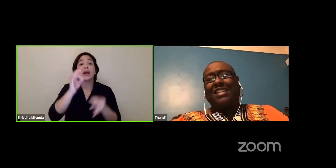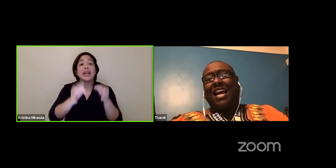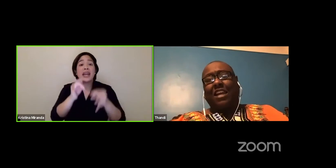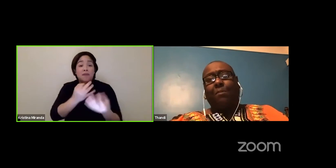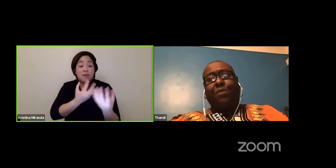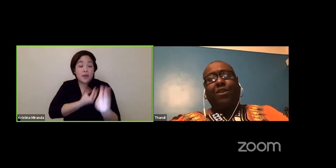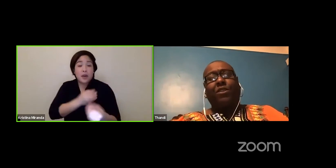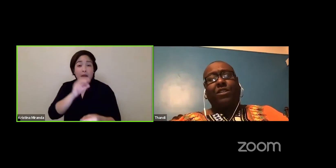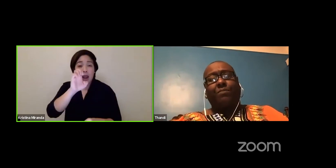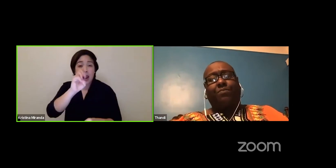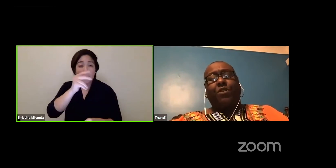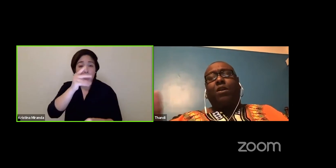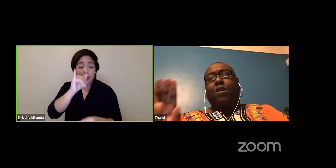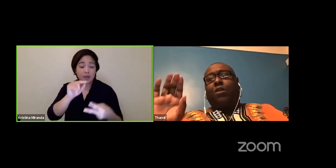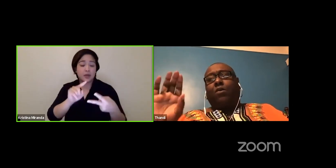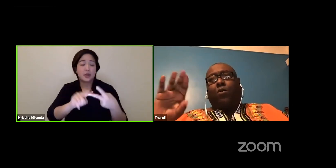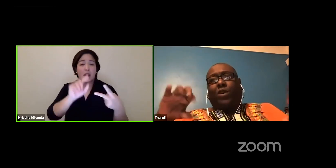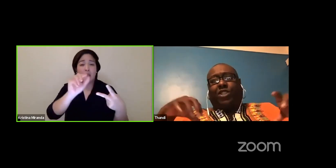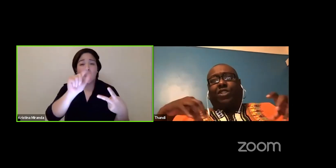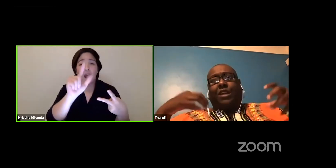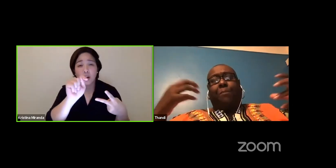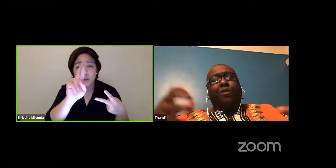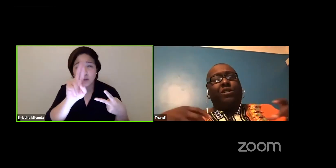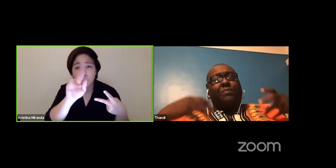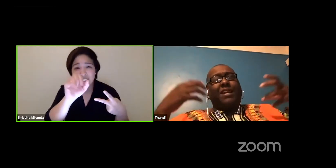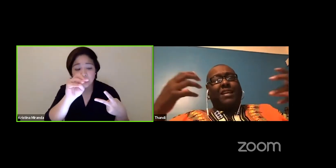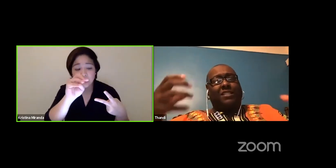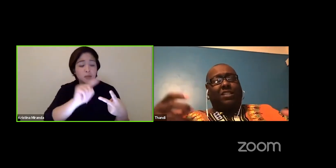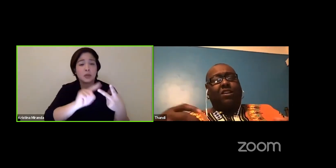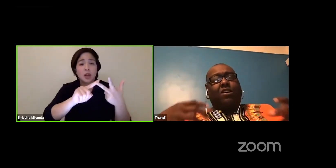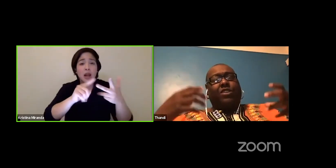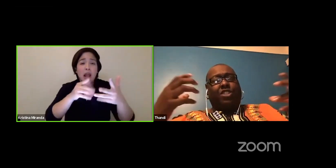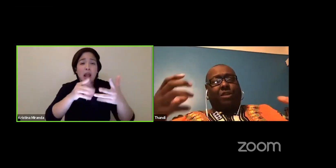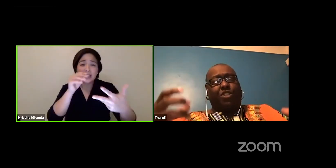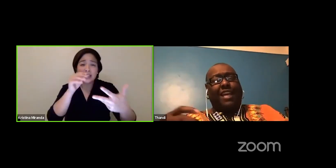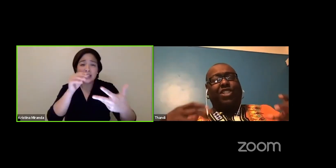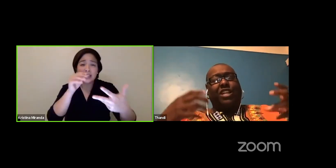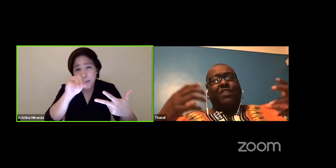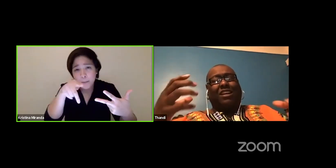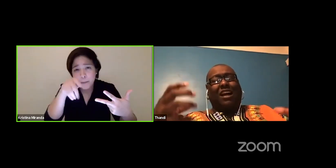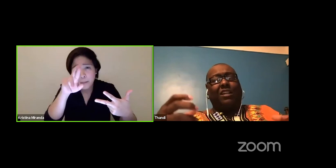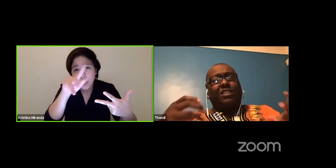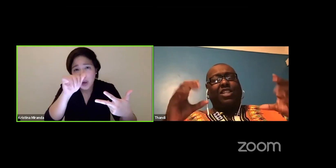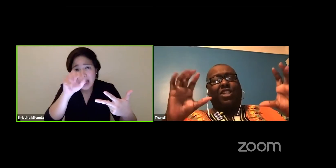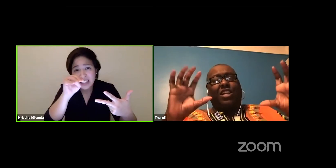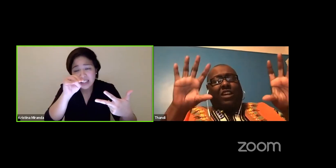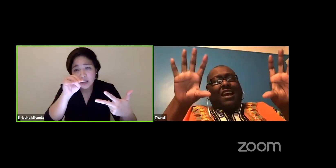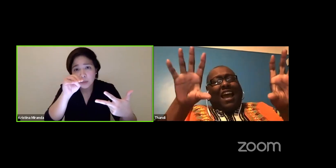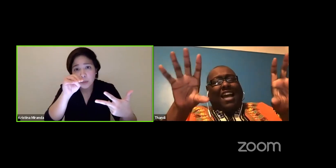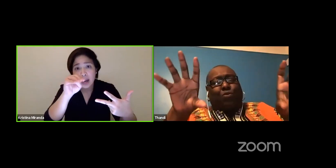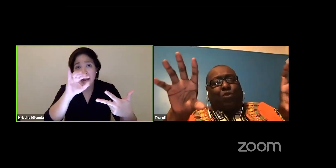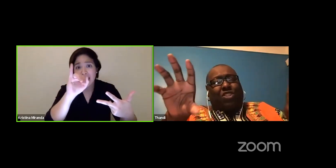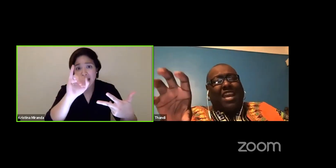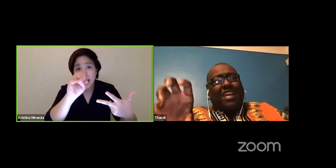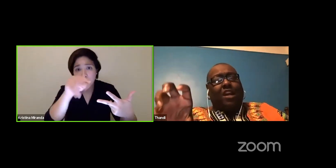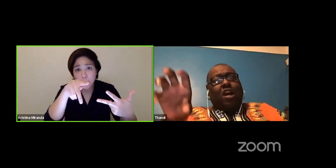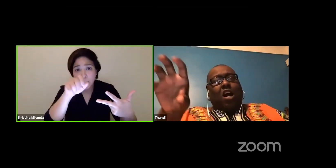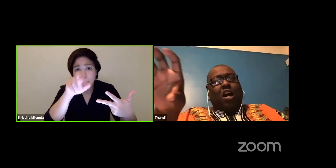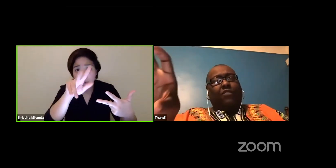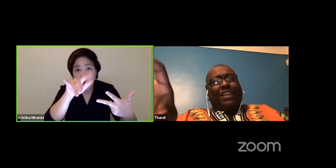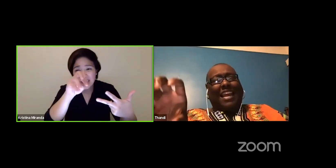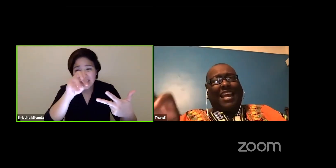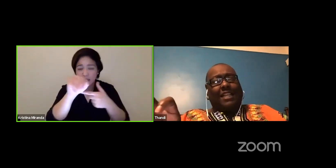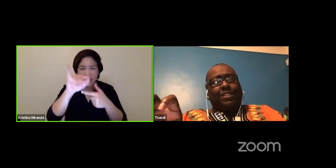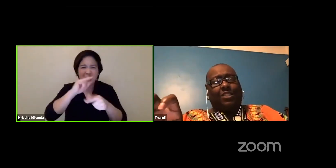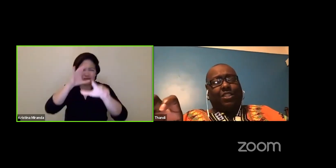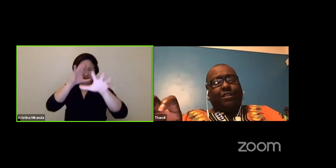if anti-imperialism, which imperialism is the subjugation and the colonization and the actual taking